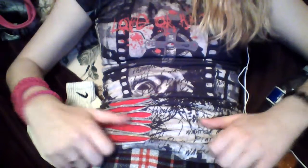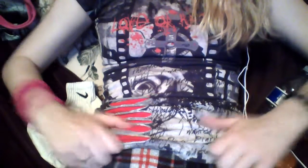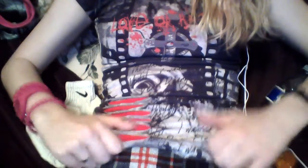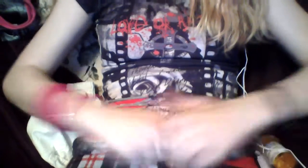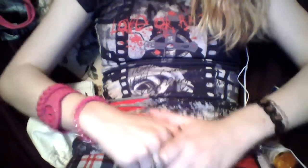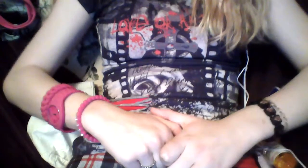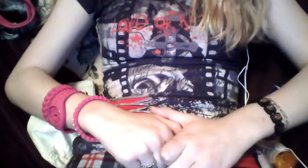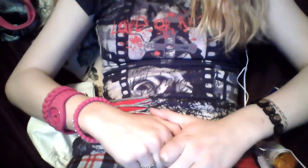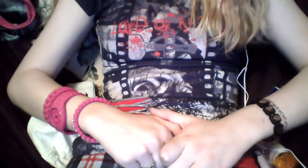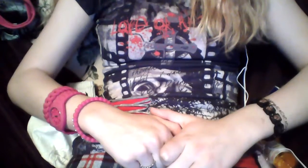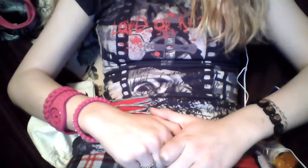Belt.